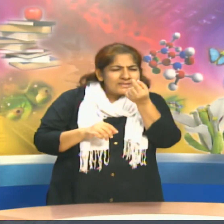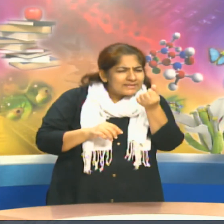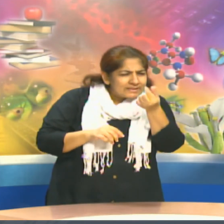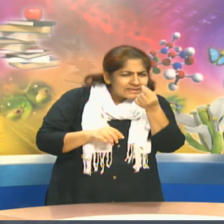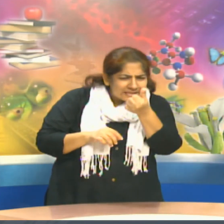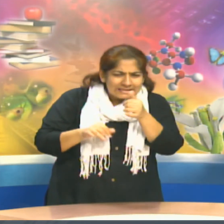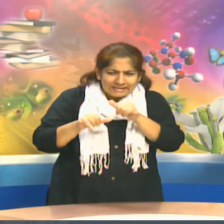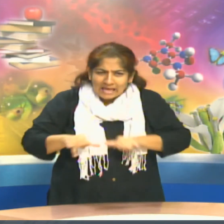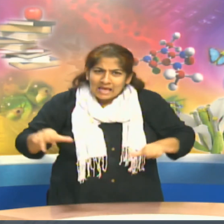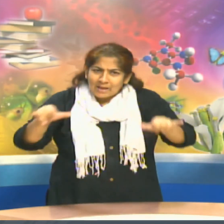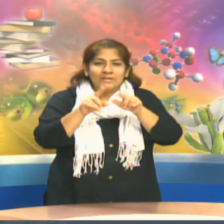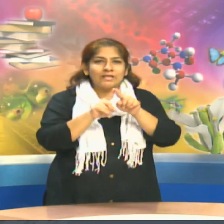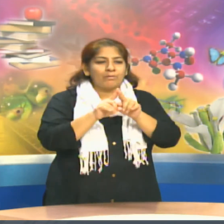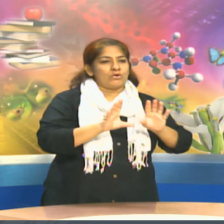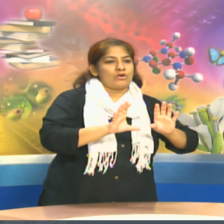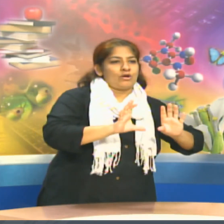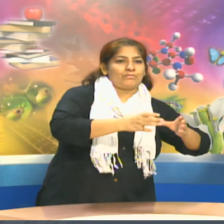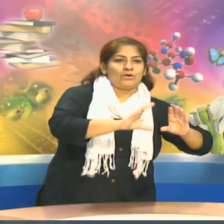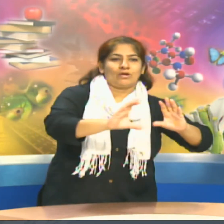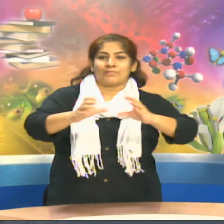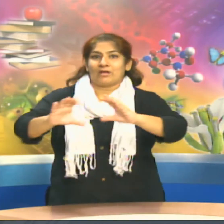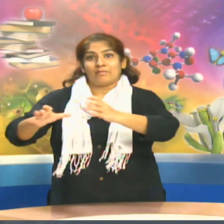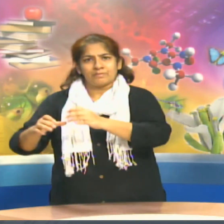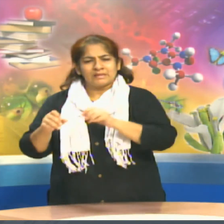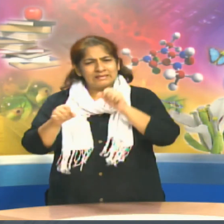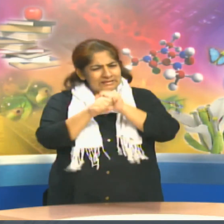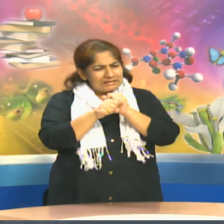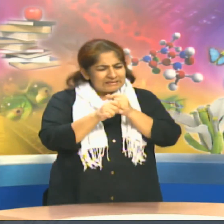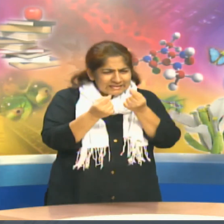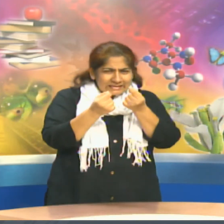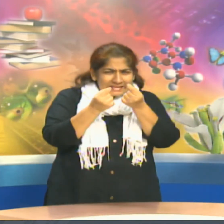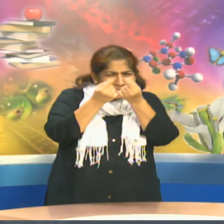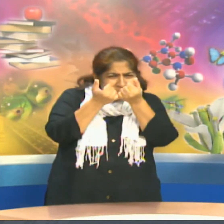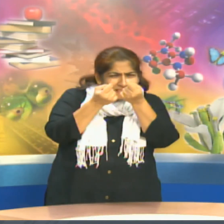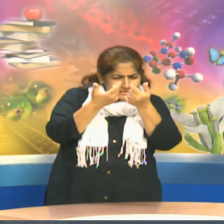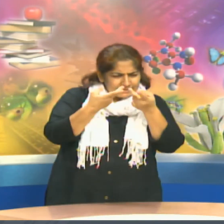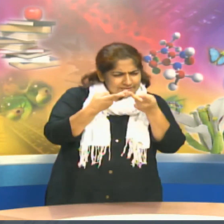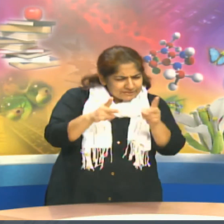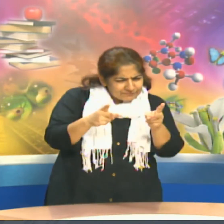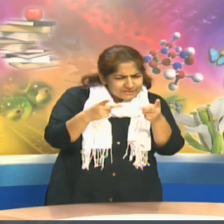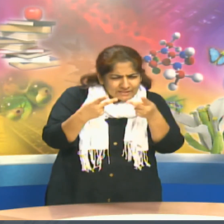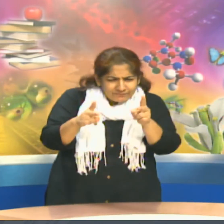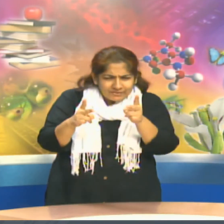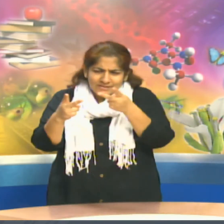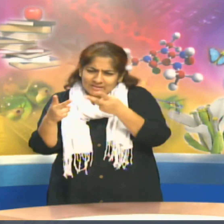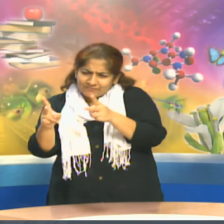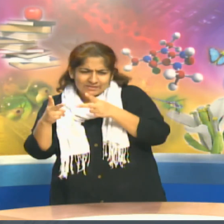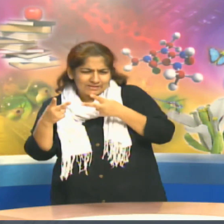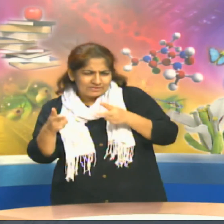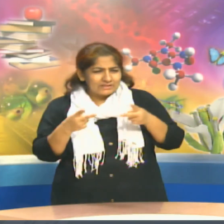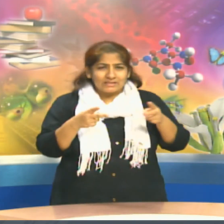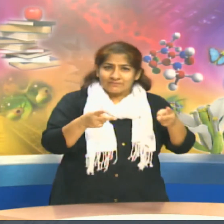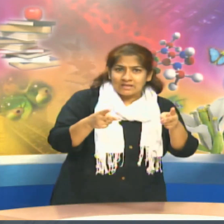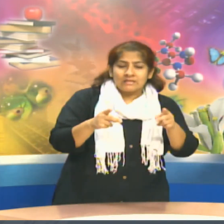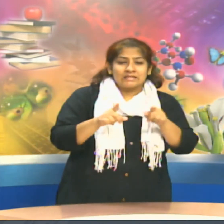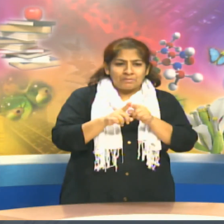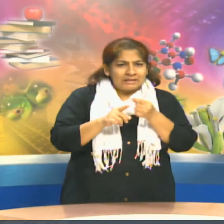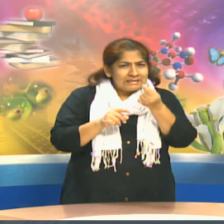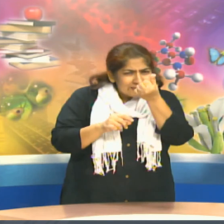be there are small things, a small grouping of activities that needs to be